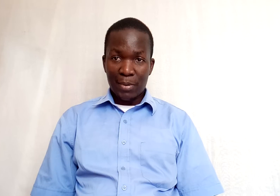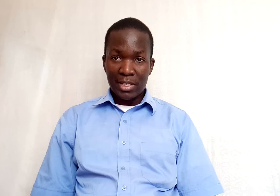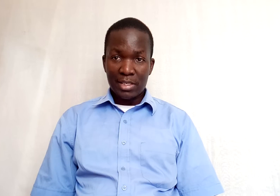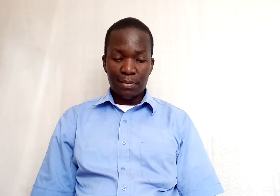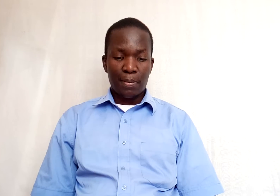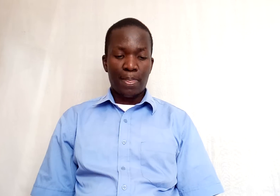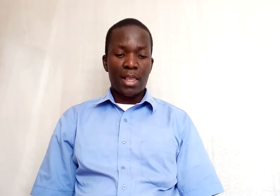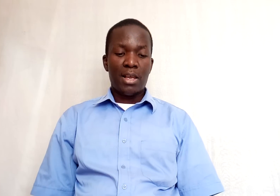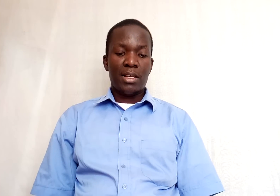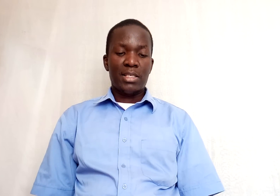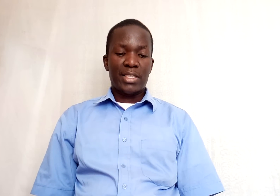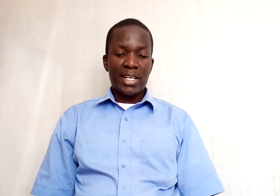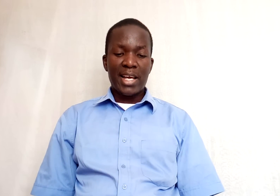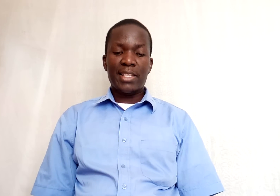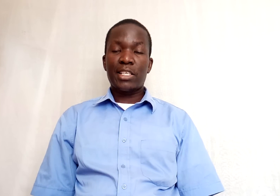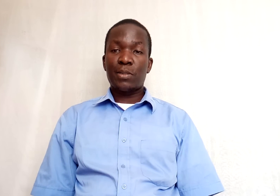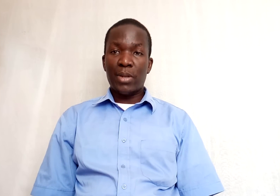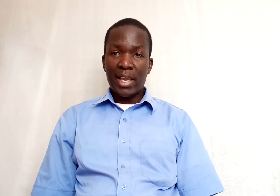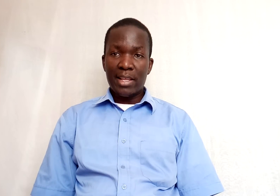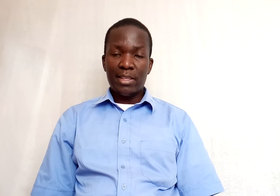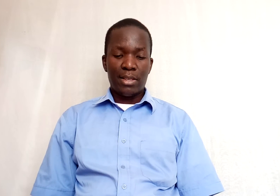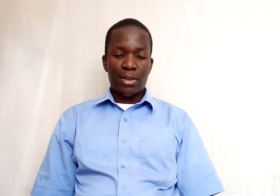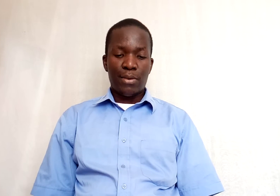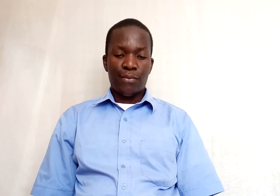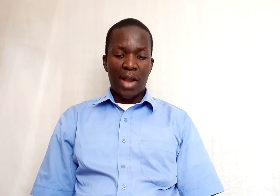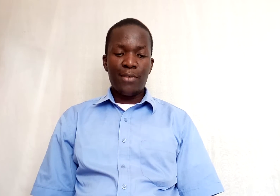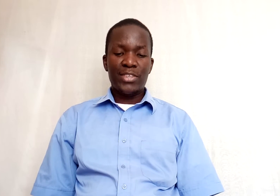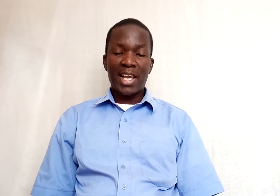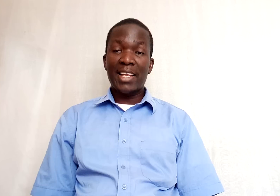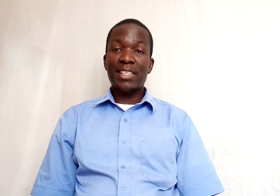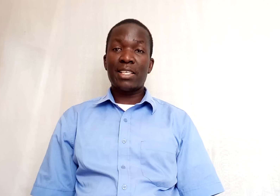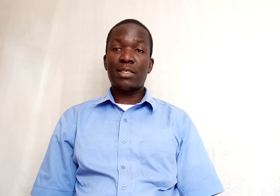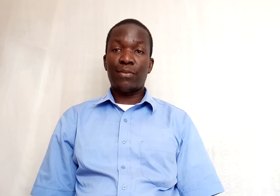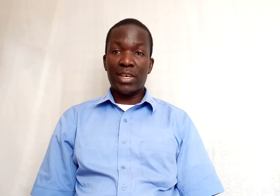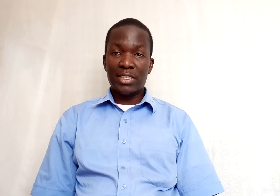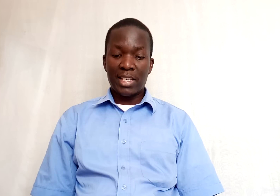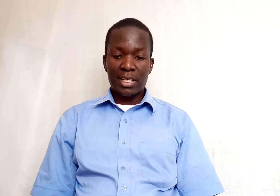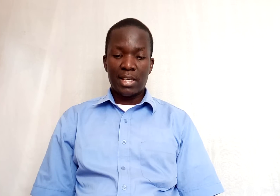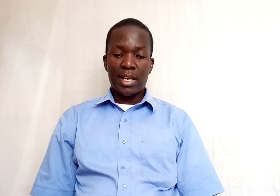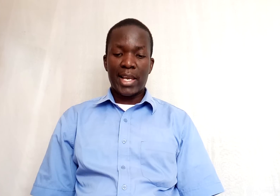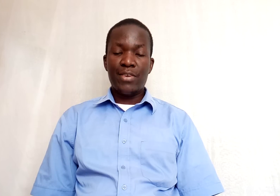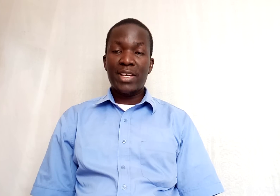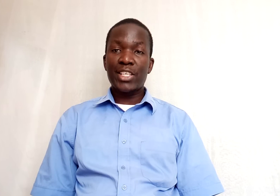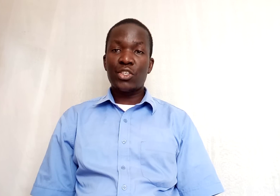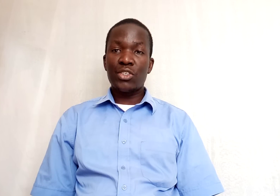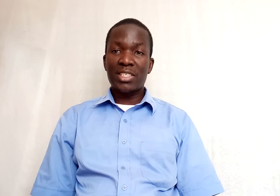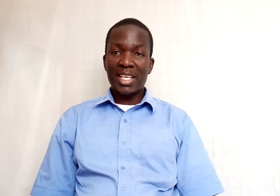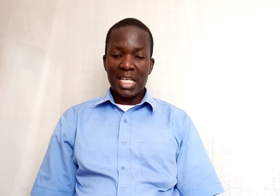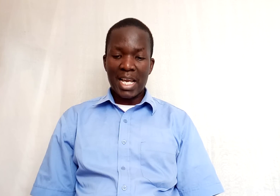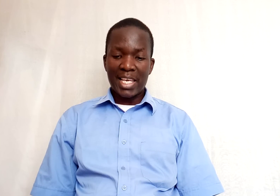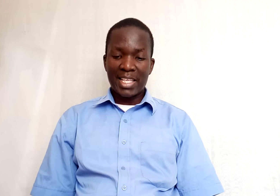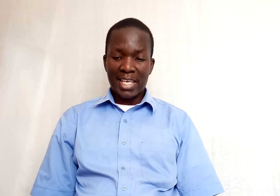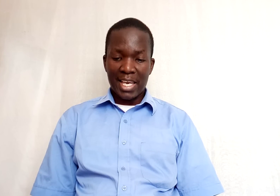repeat. State and explain 5 challenges facing education sector in